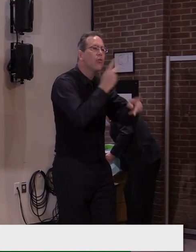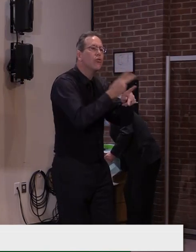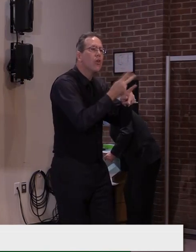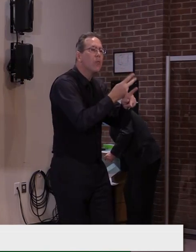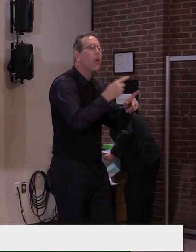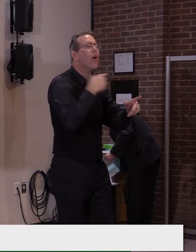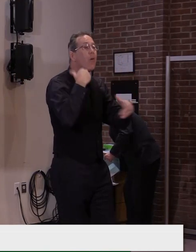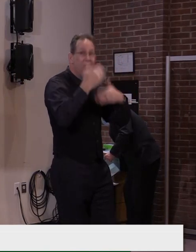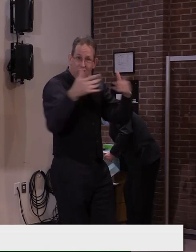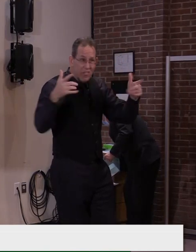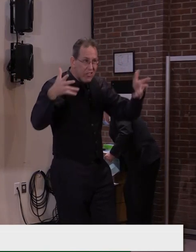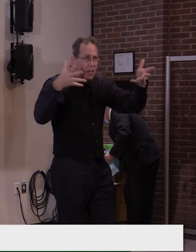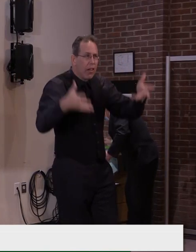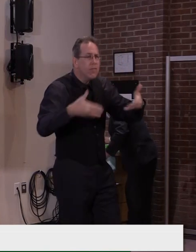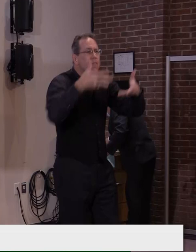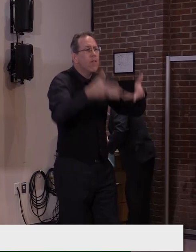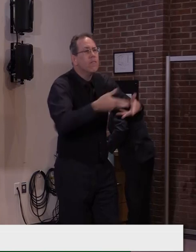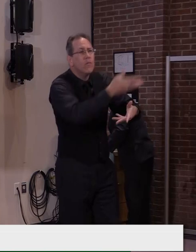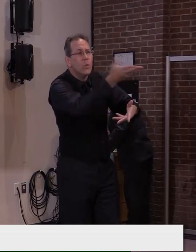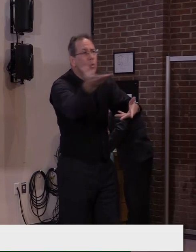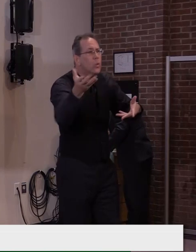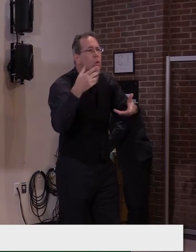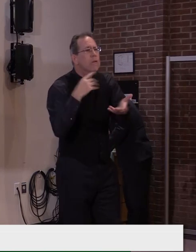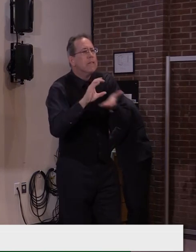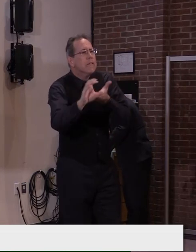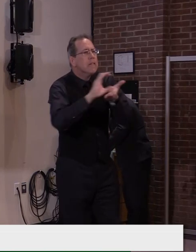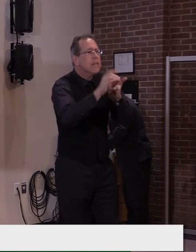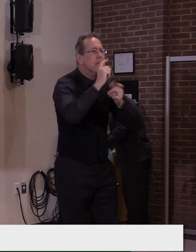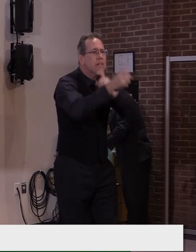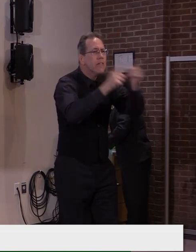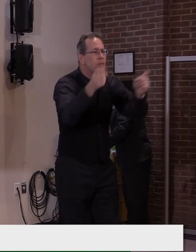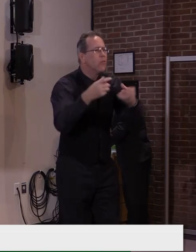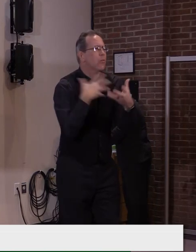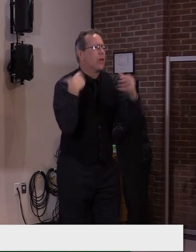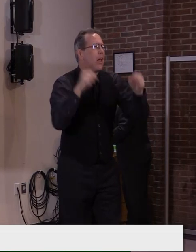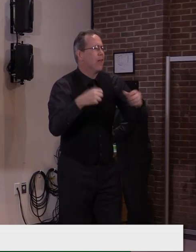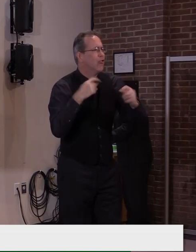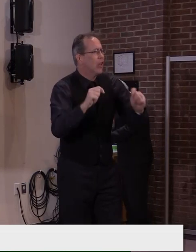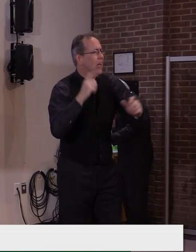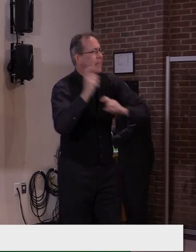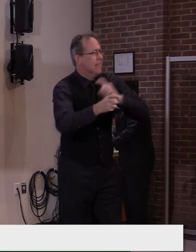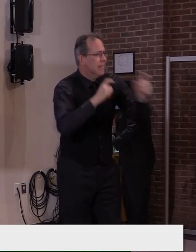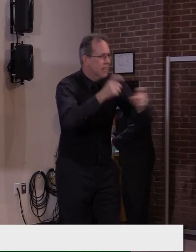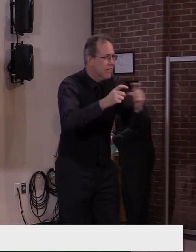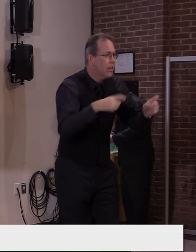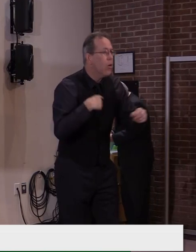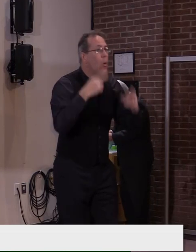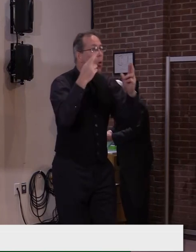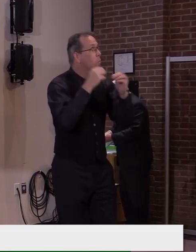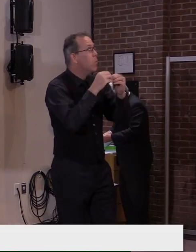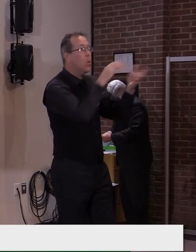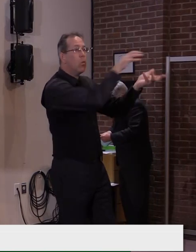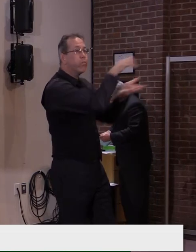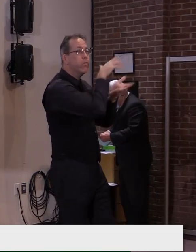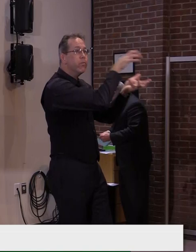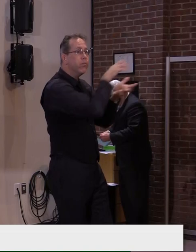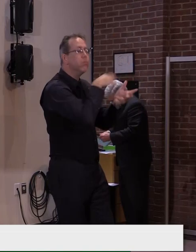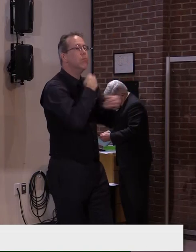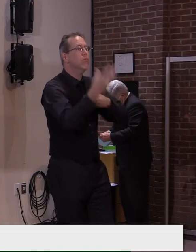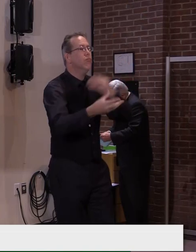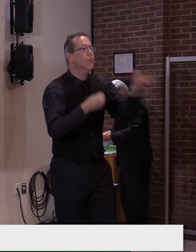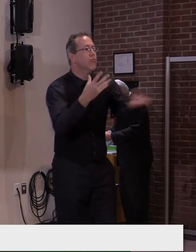door as fast as we can. We hope that supply will increase and with it, greater accessibility.